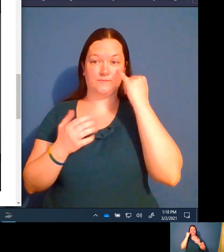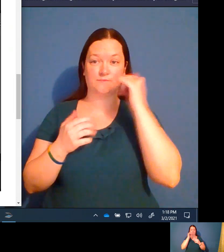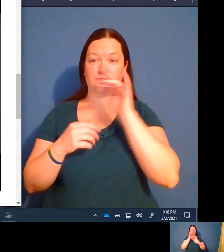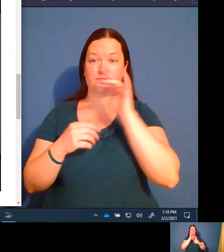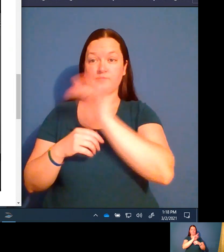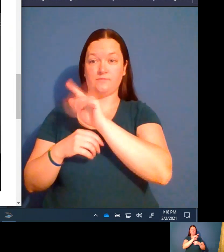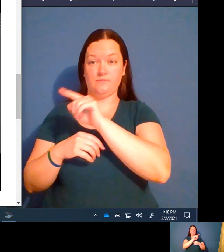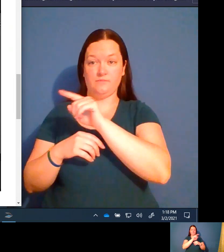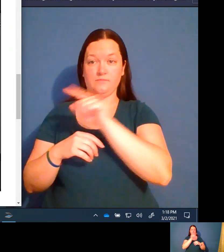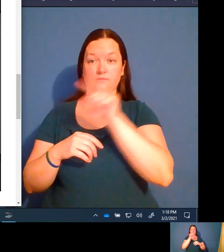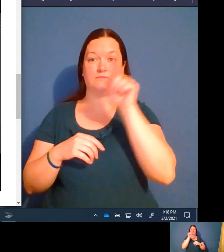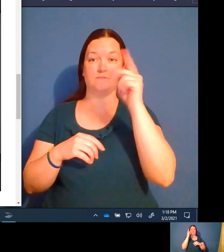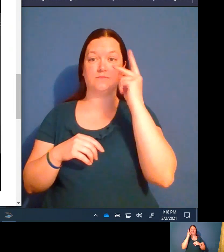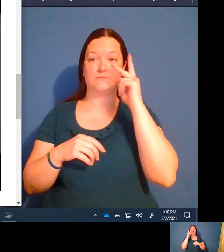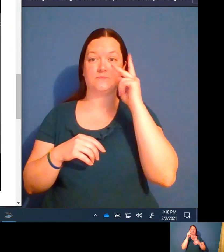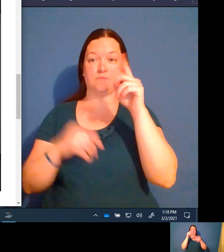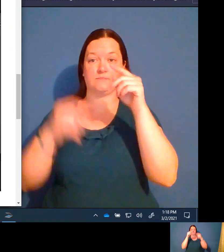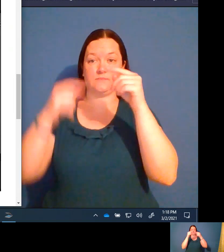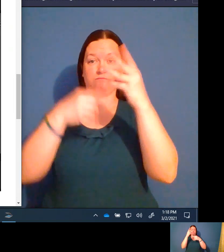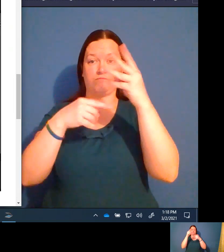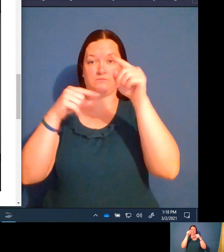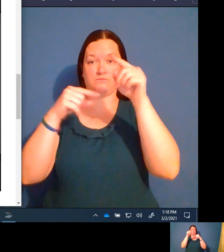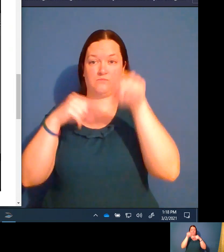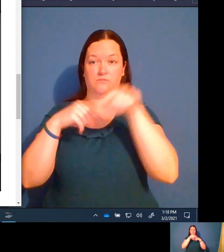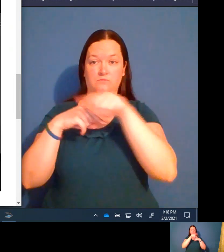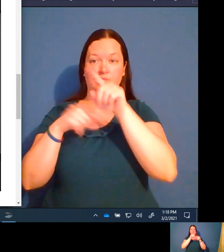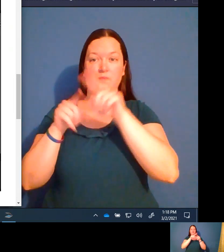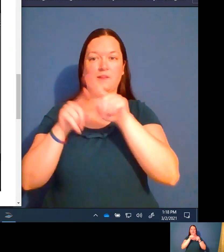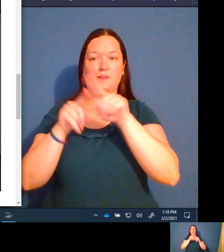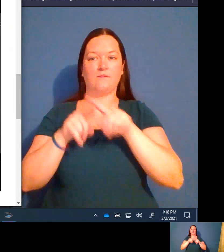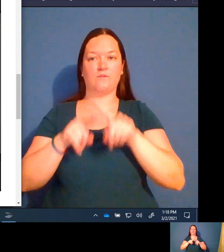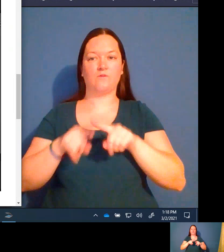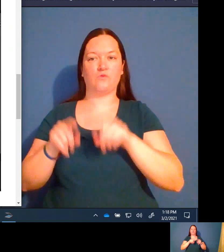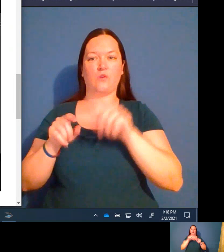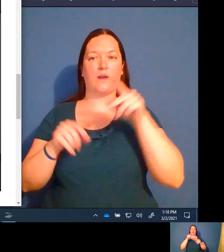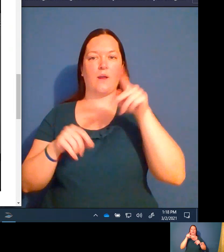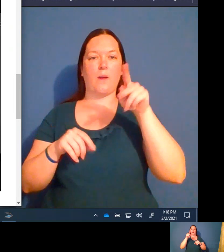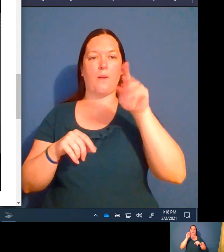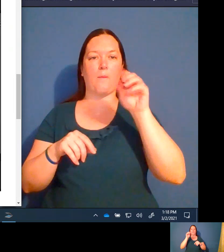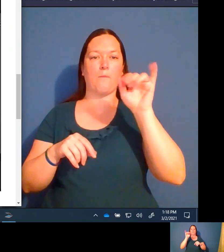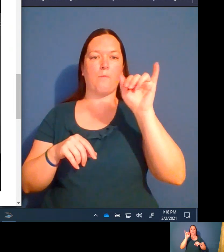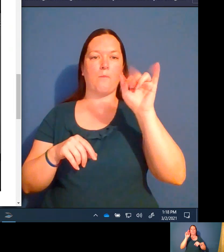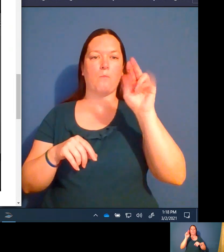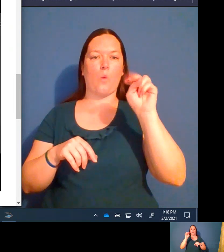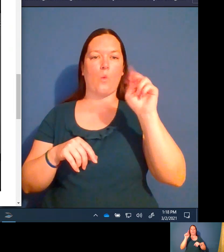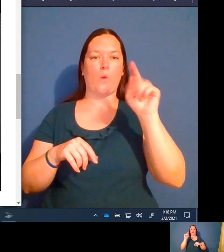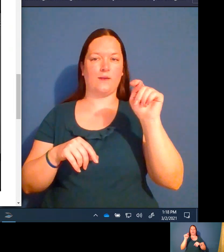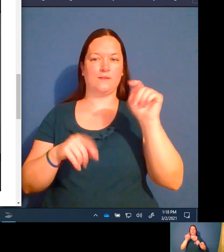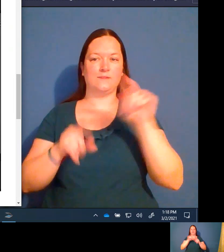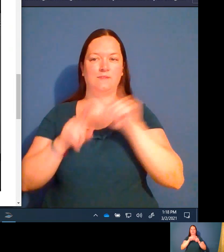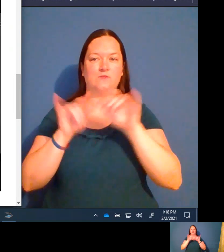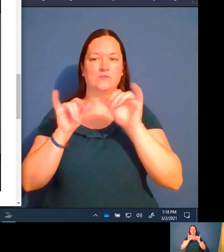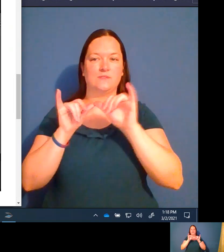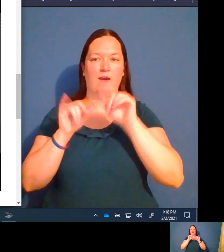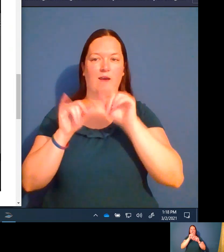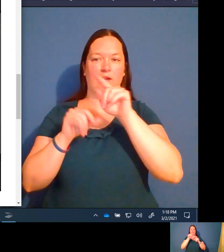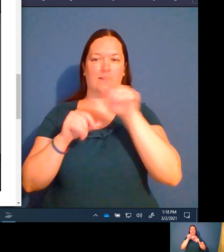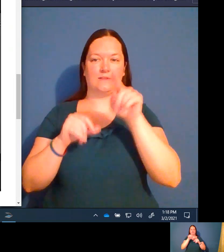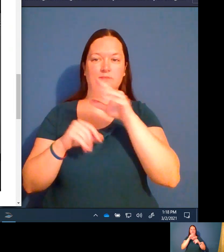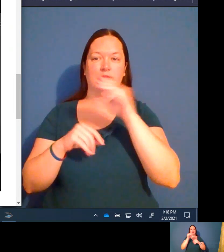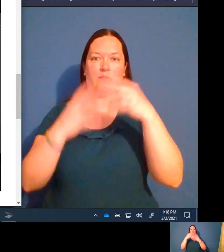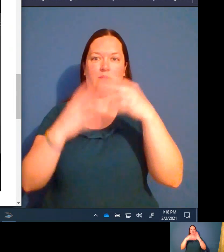the paintbrush, hit this drop down, here you can see the different types of points or tips. Okay, and then here you can see